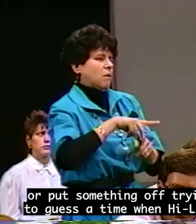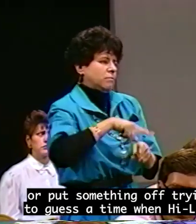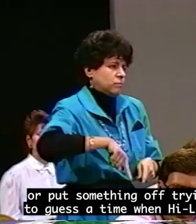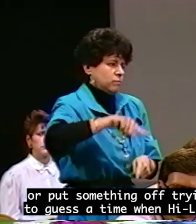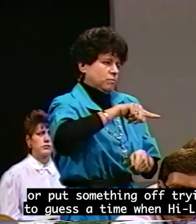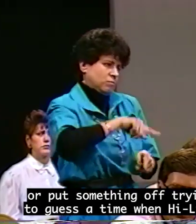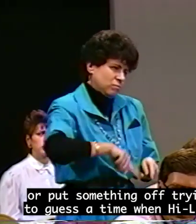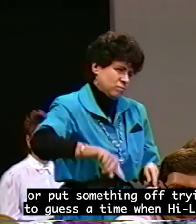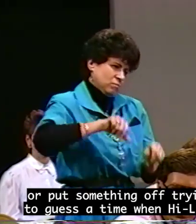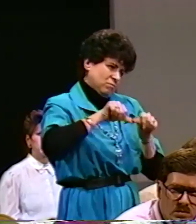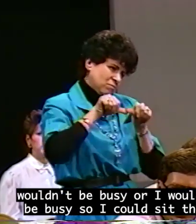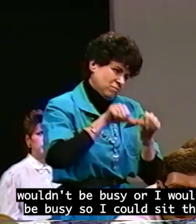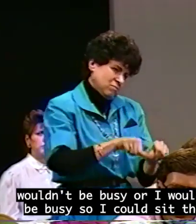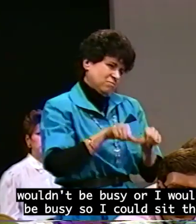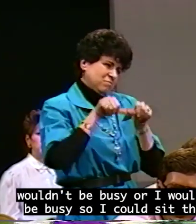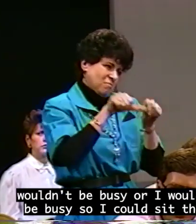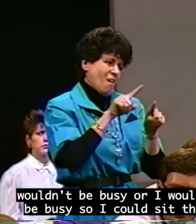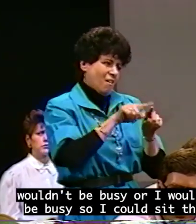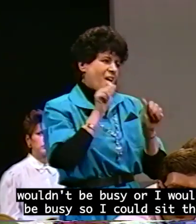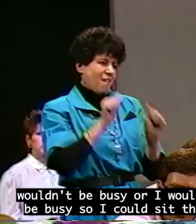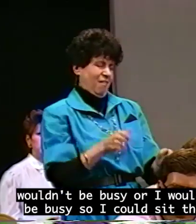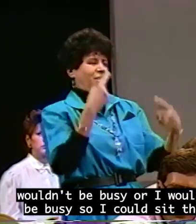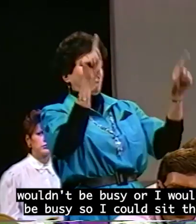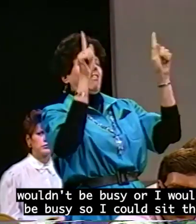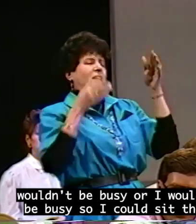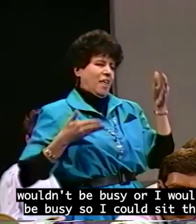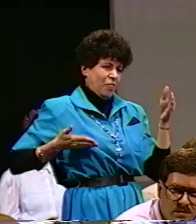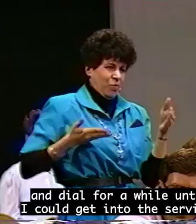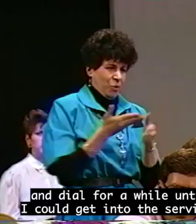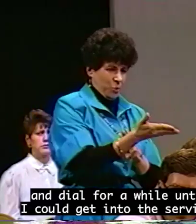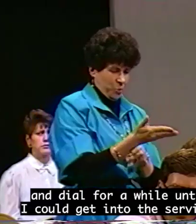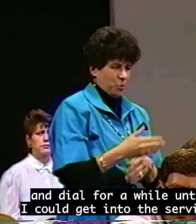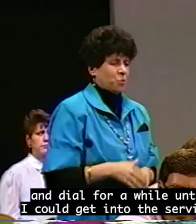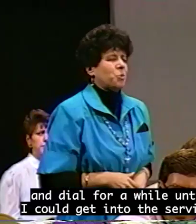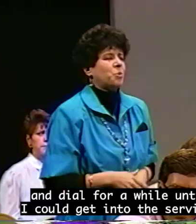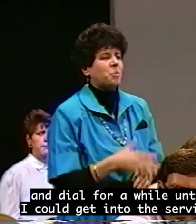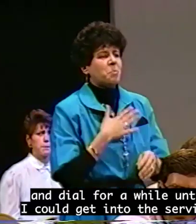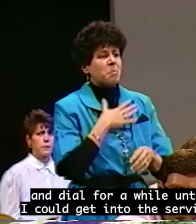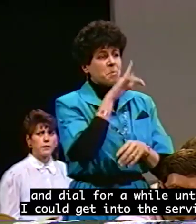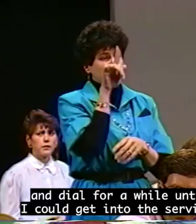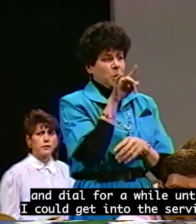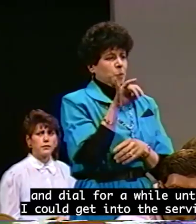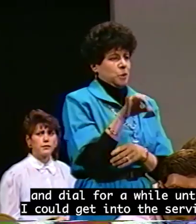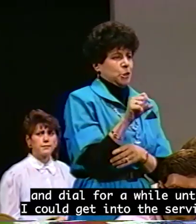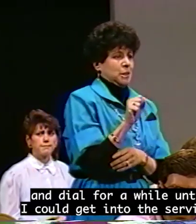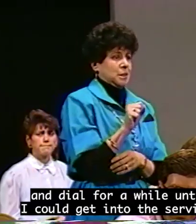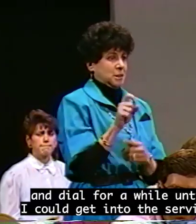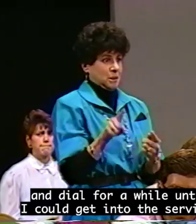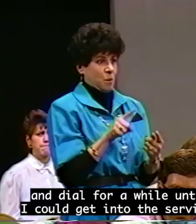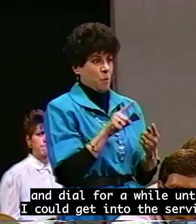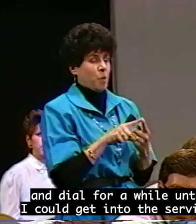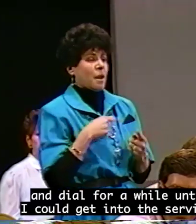when Highline wouldn't be busy or I wouldn't be busy, so I could sit there and dial for a while until I could get into the